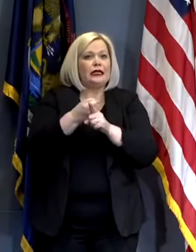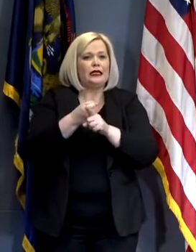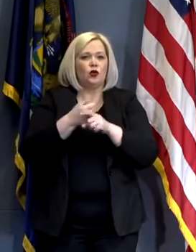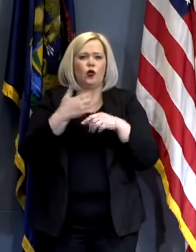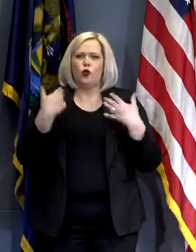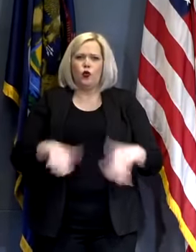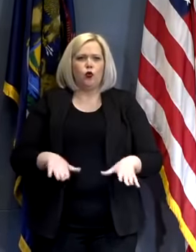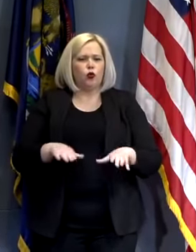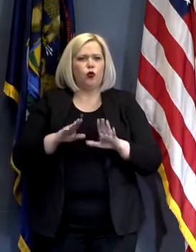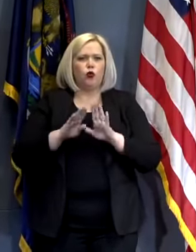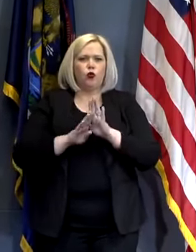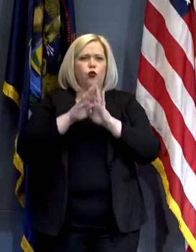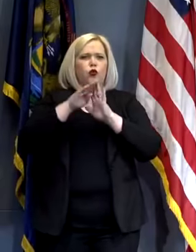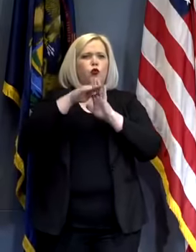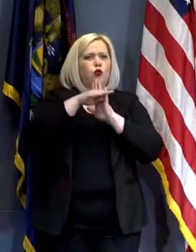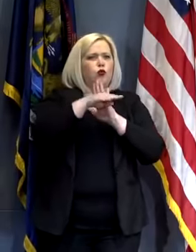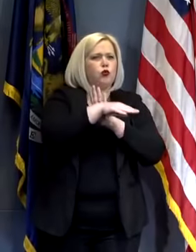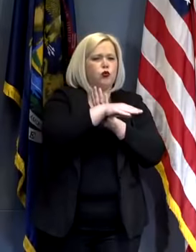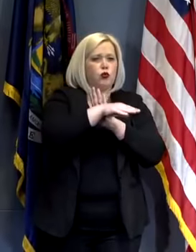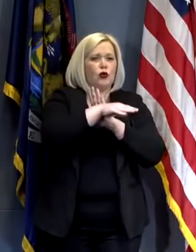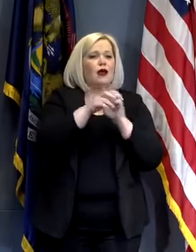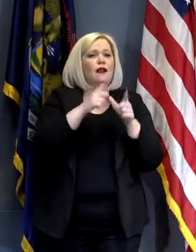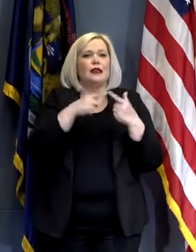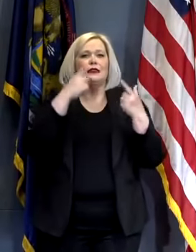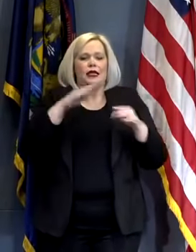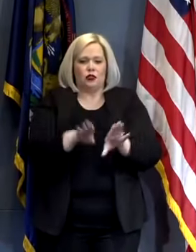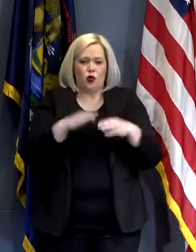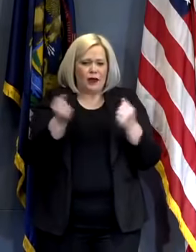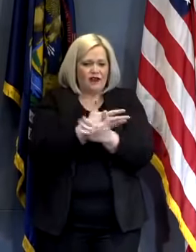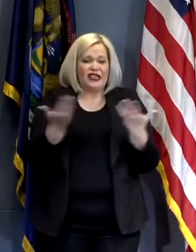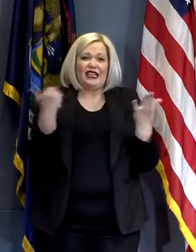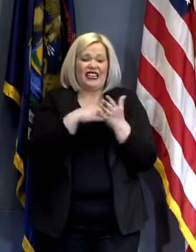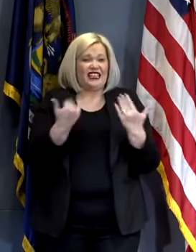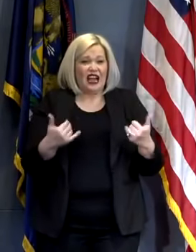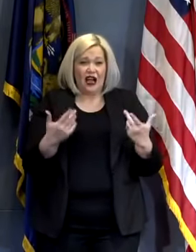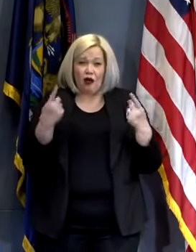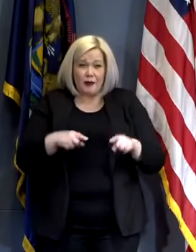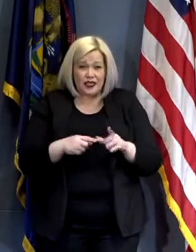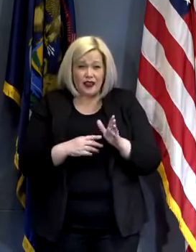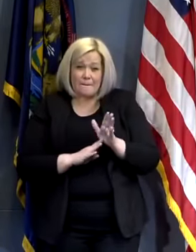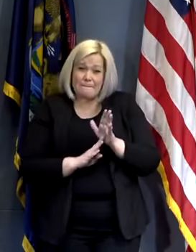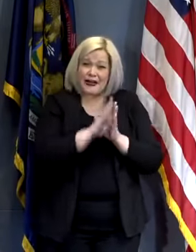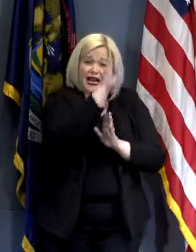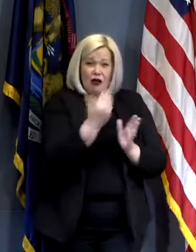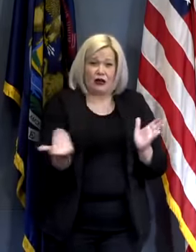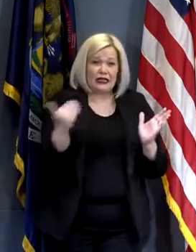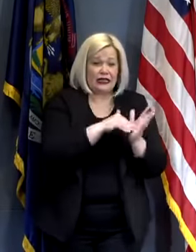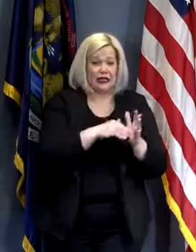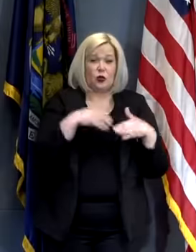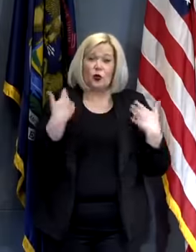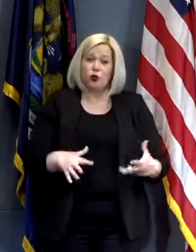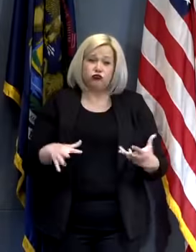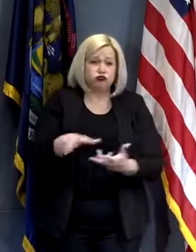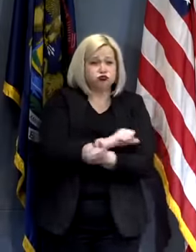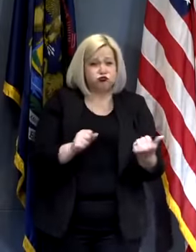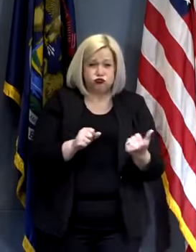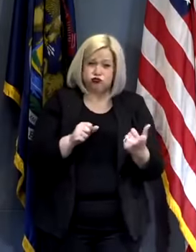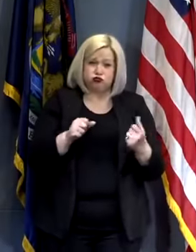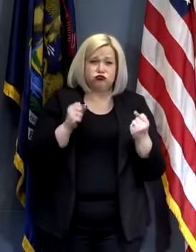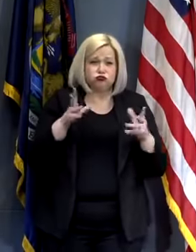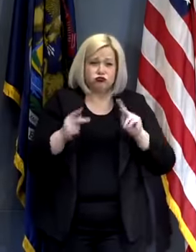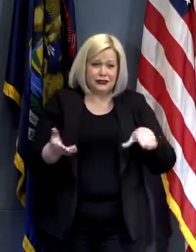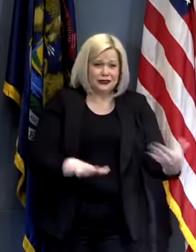then they just dropped the protections and went right back to life, and now they have a second wave that is devastating. That's what we need to